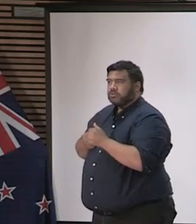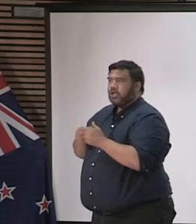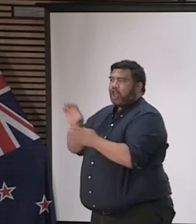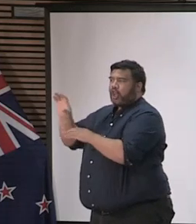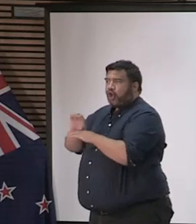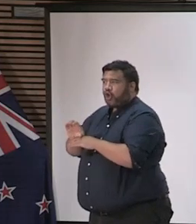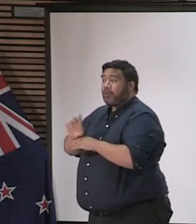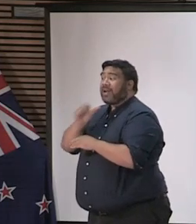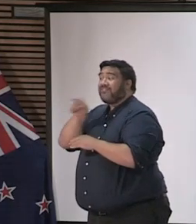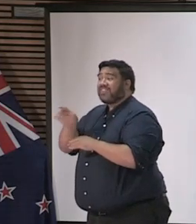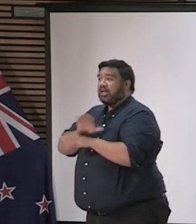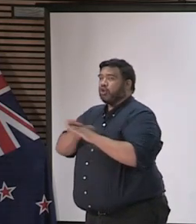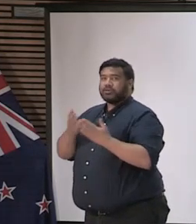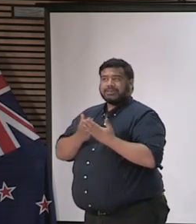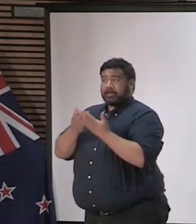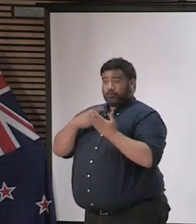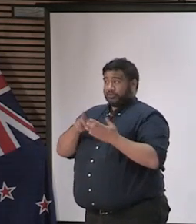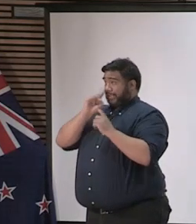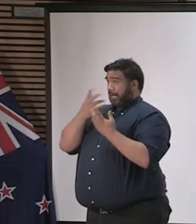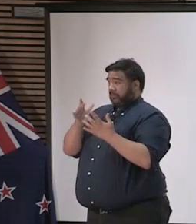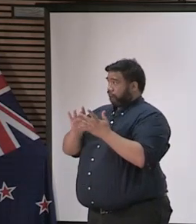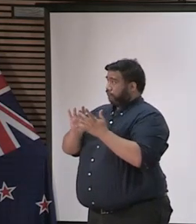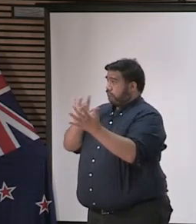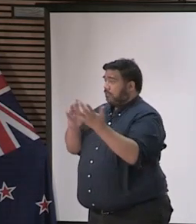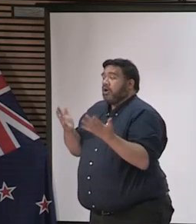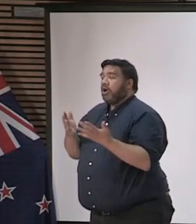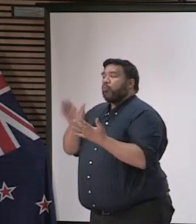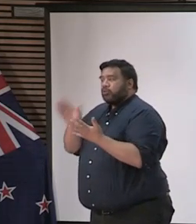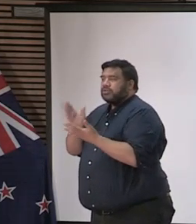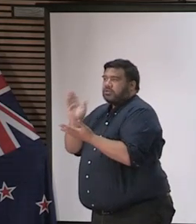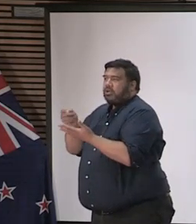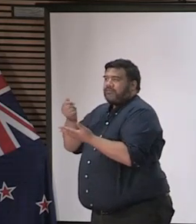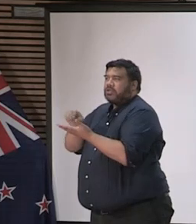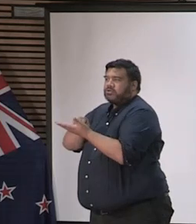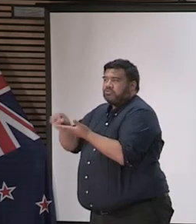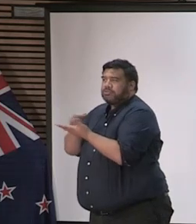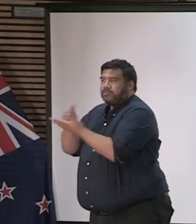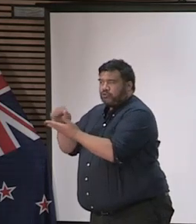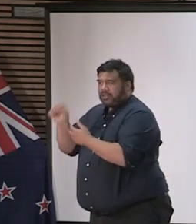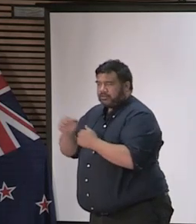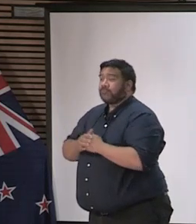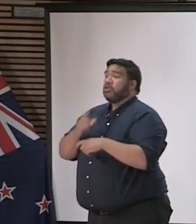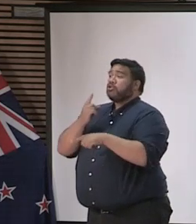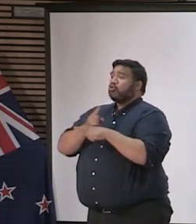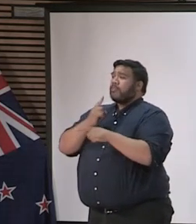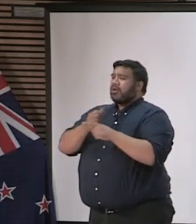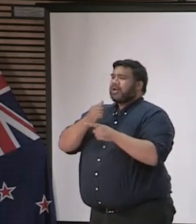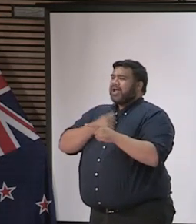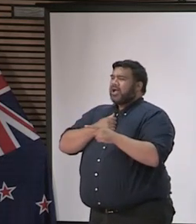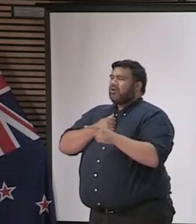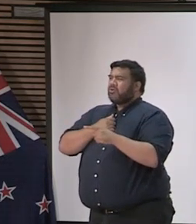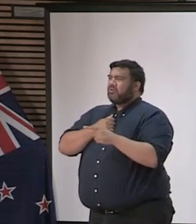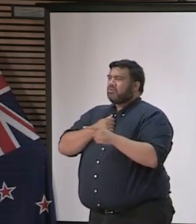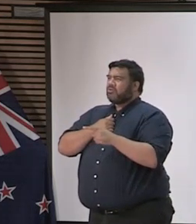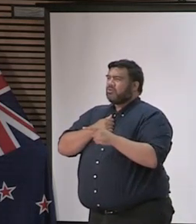active in their study. So they'll still be able to get that financial support. In terms of the Epidemic Response Select Committee that was set